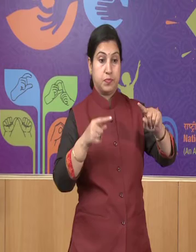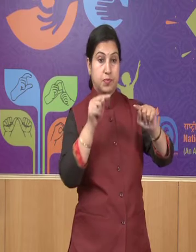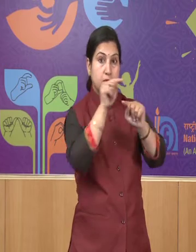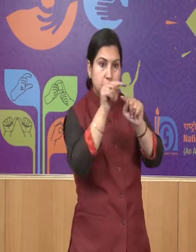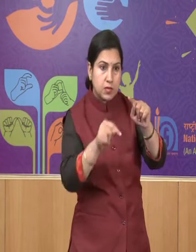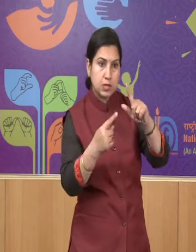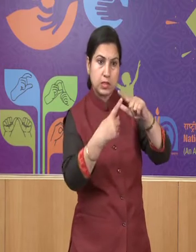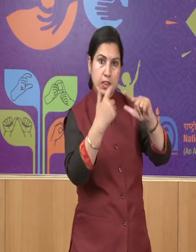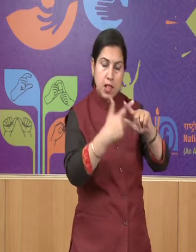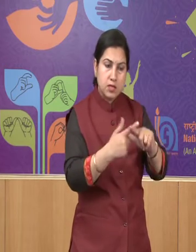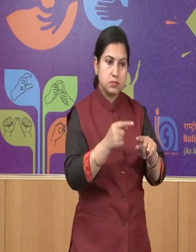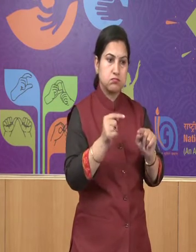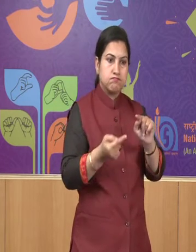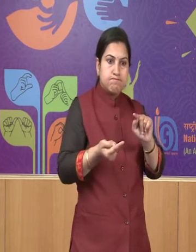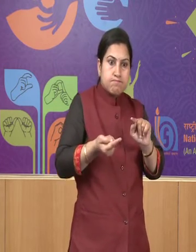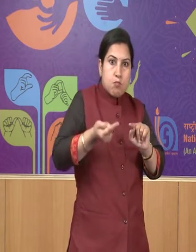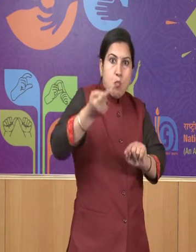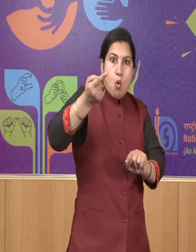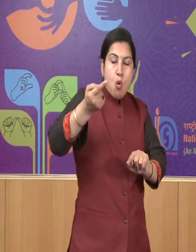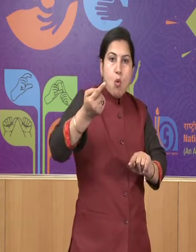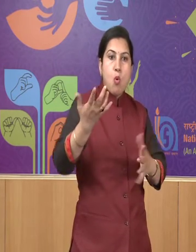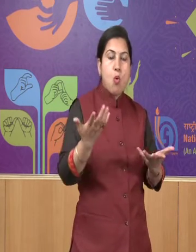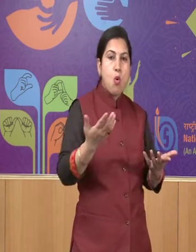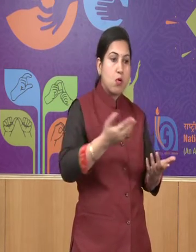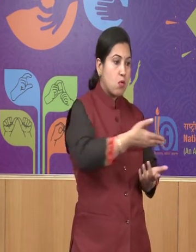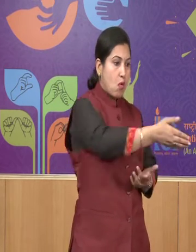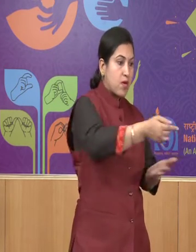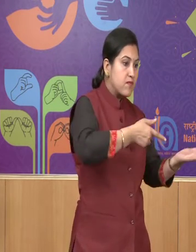and most of the time that farmers could not pay it.